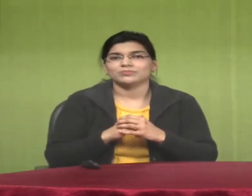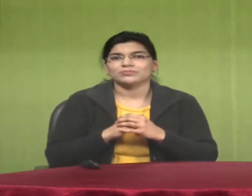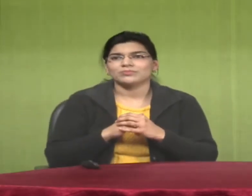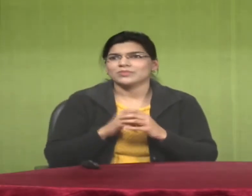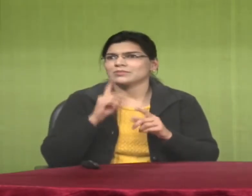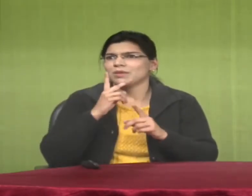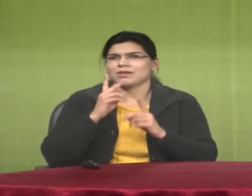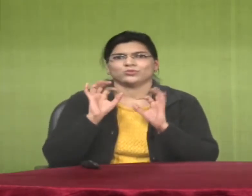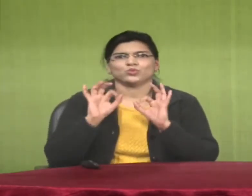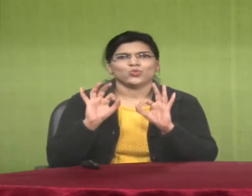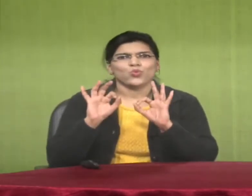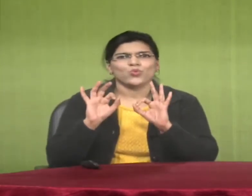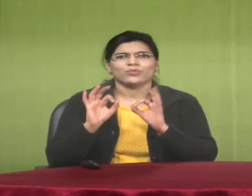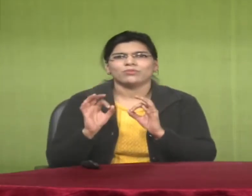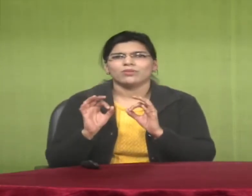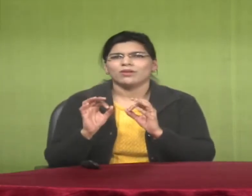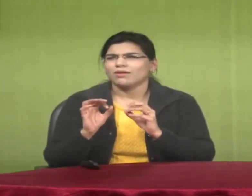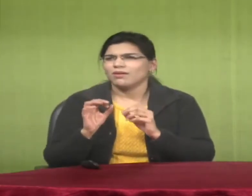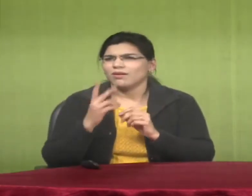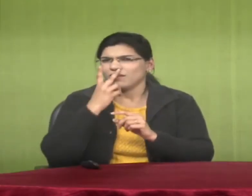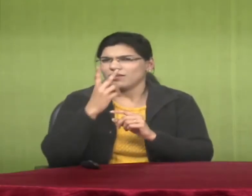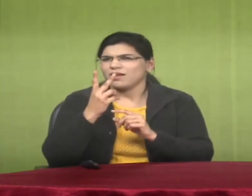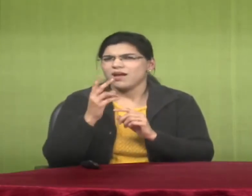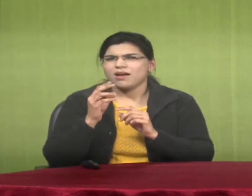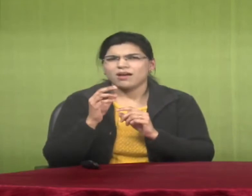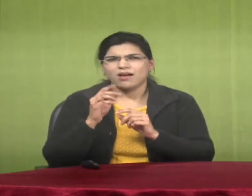Let's see what happens next.